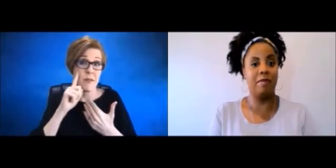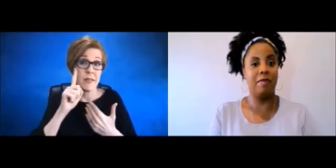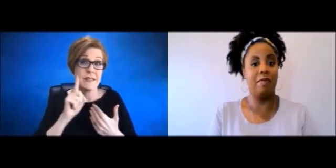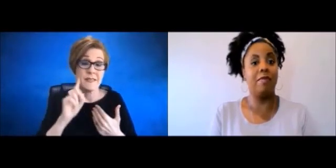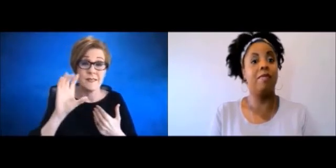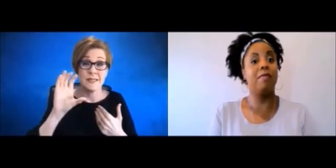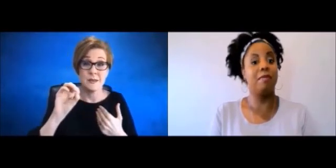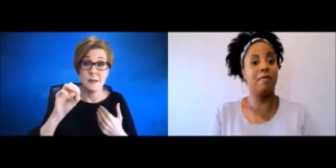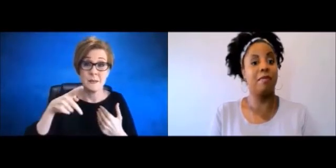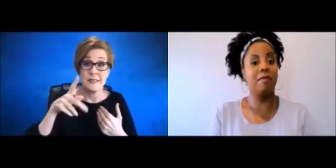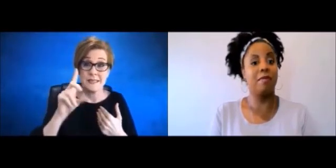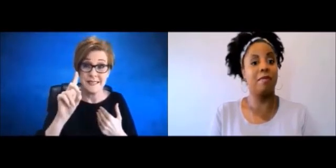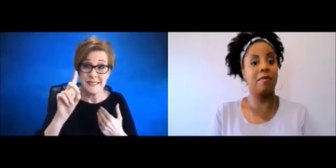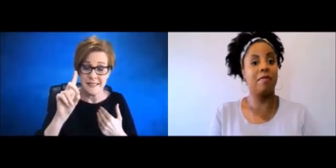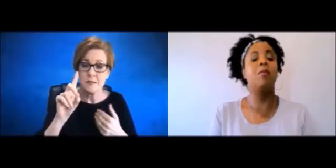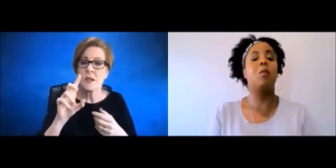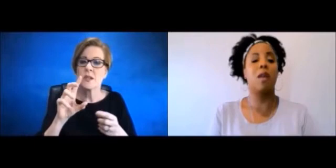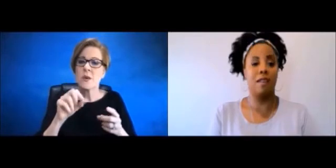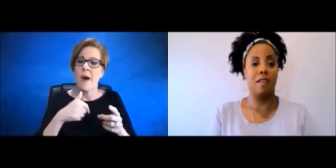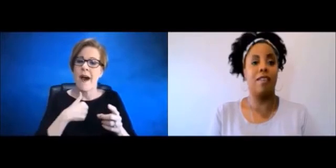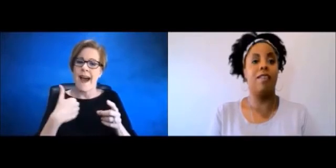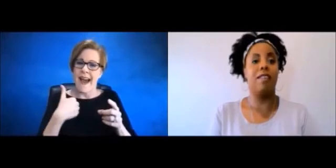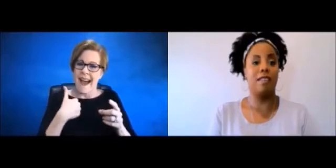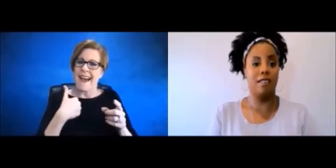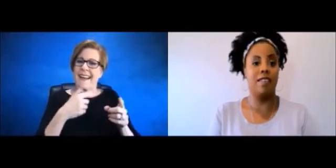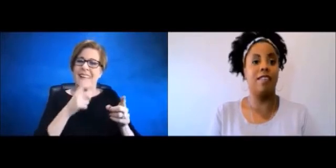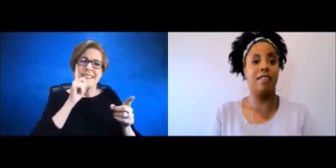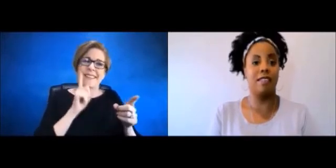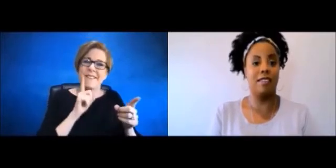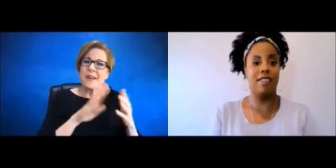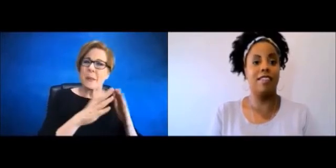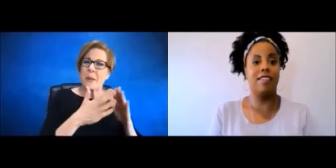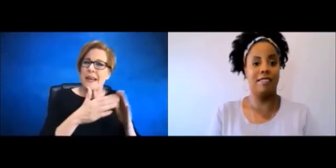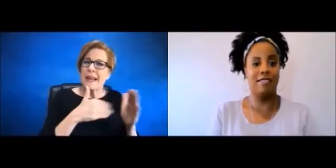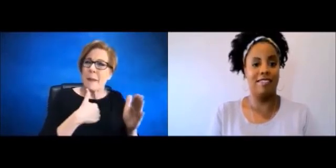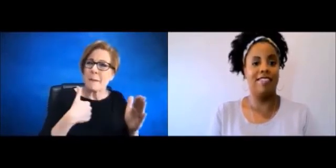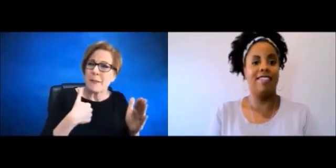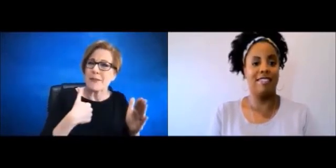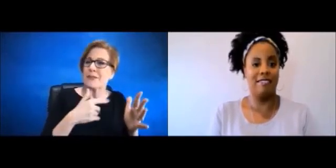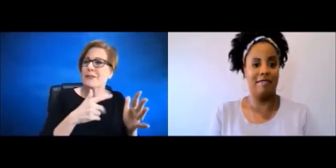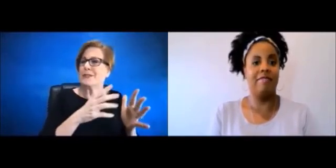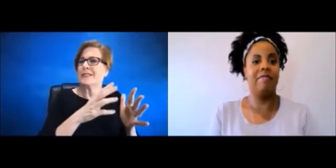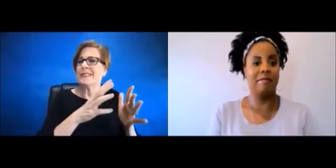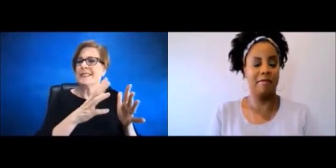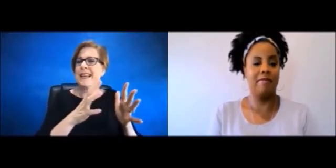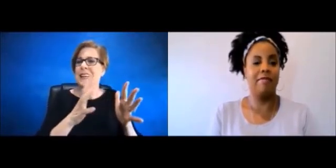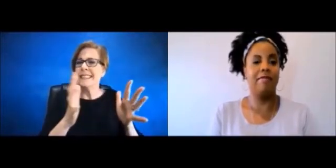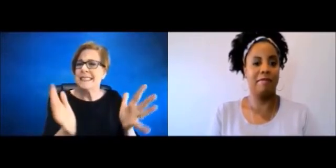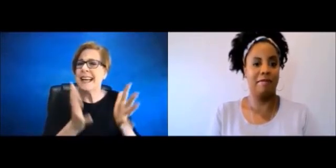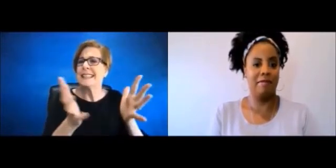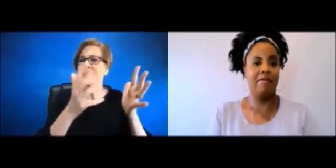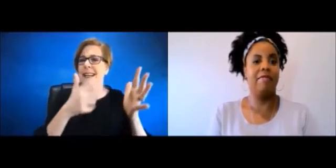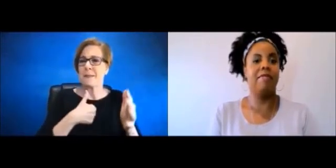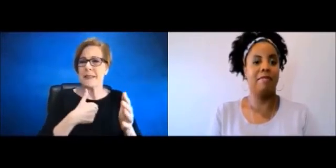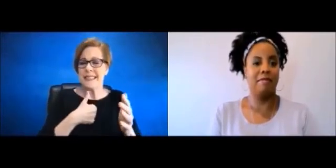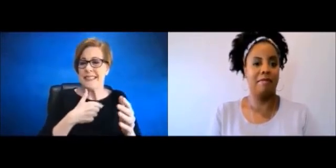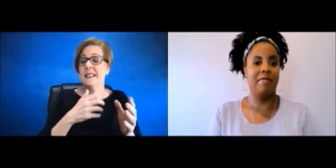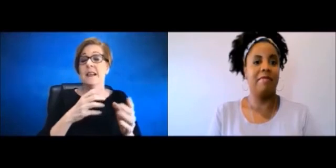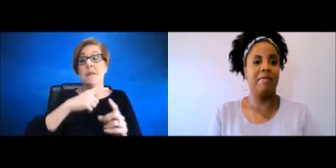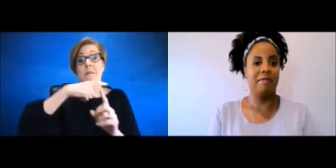for the Deaf. So I had deaf community members encouraging me down a specific path. And then